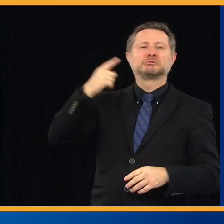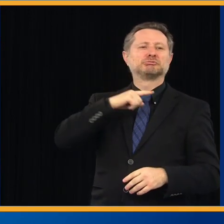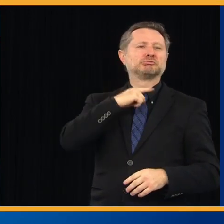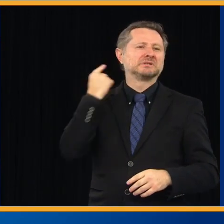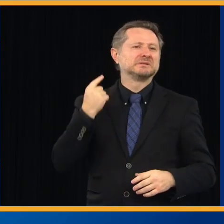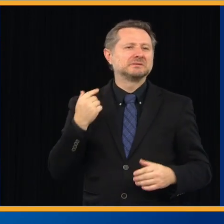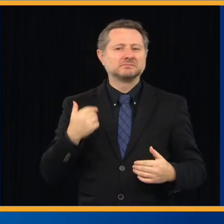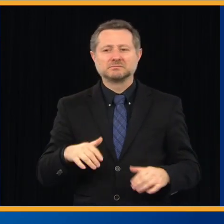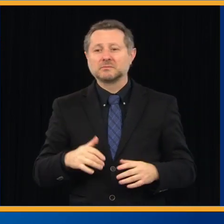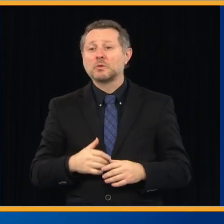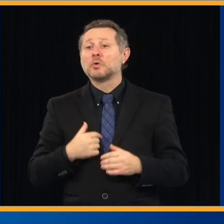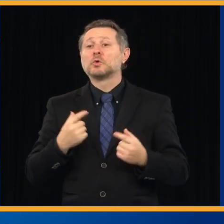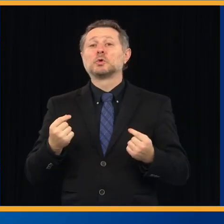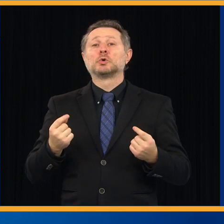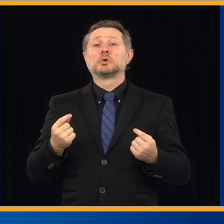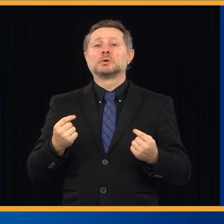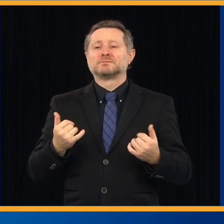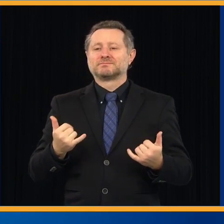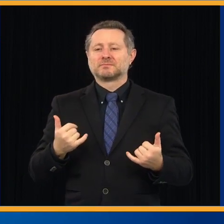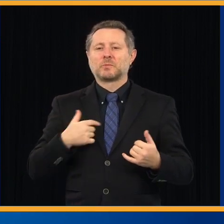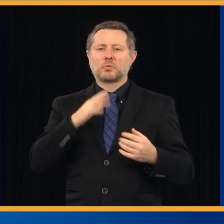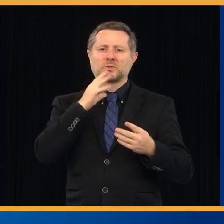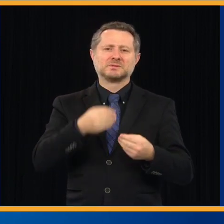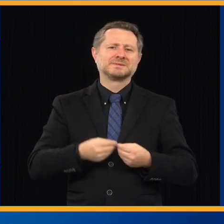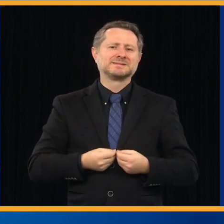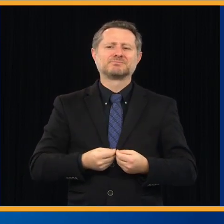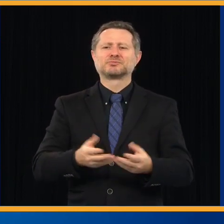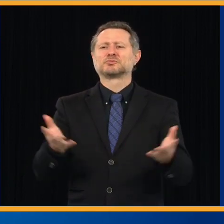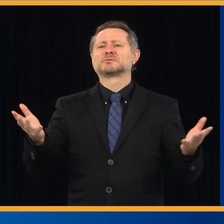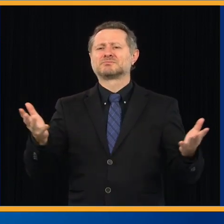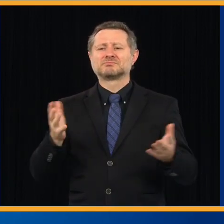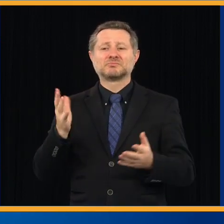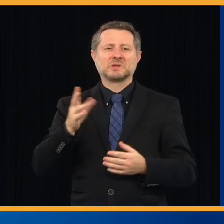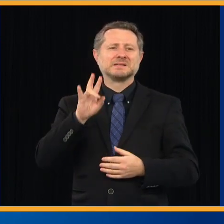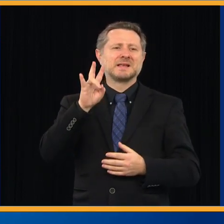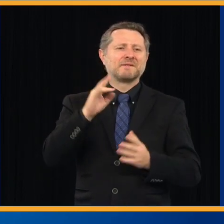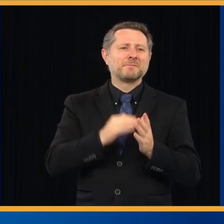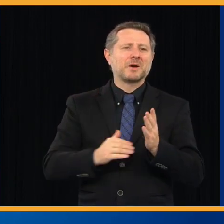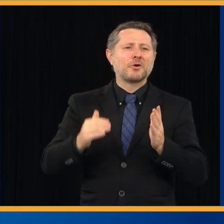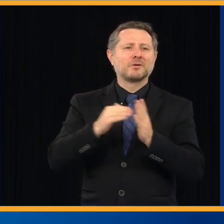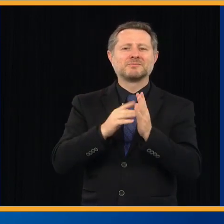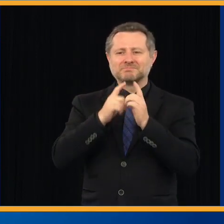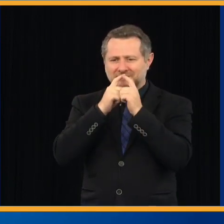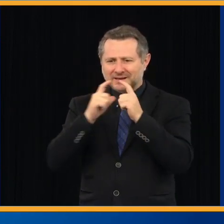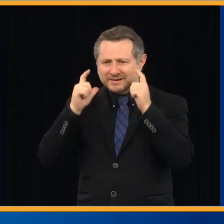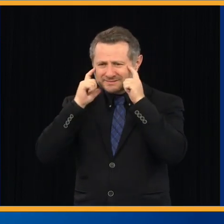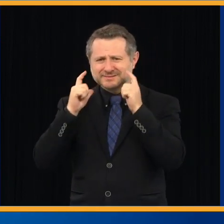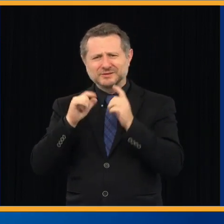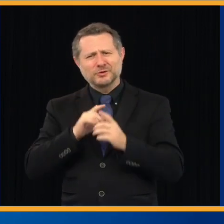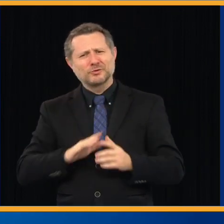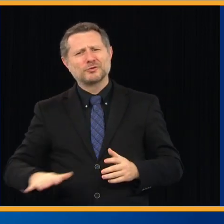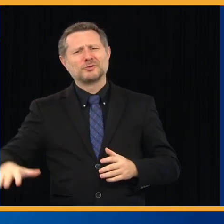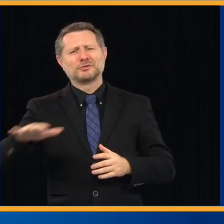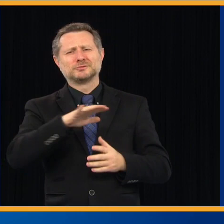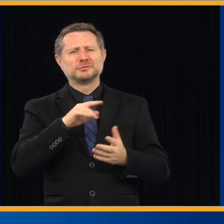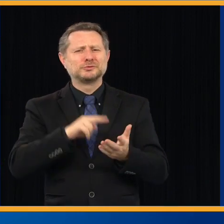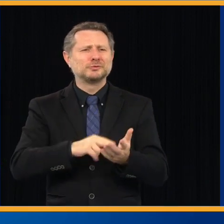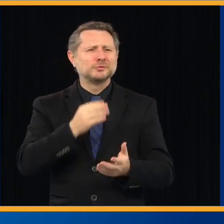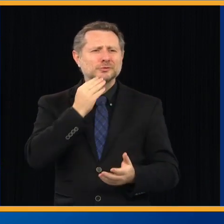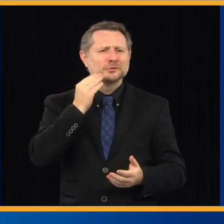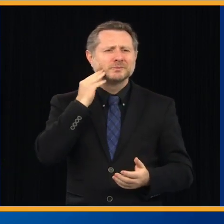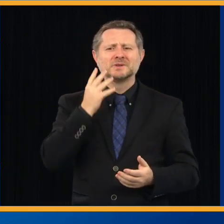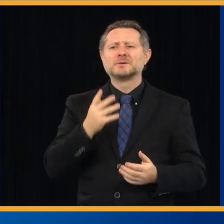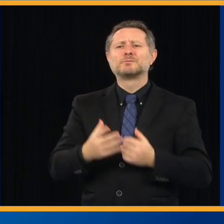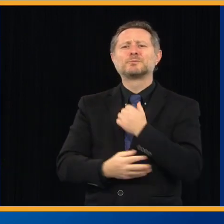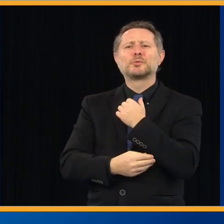We're going to distribute today 7 million masks to just those communities in nursing homes, poorer